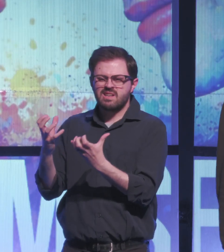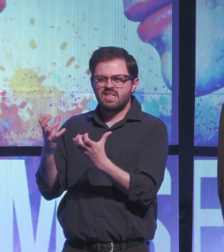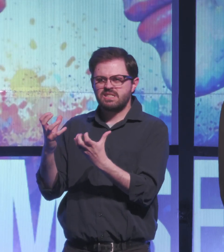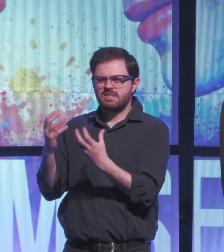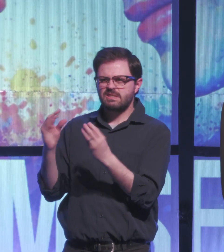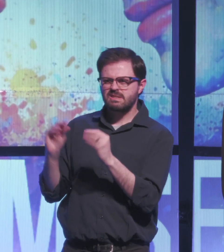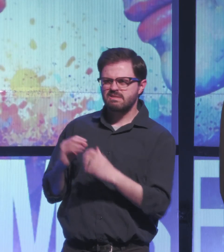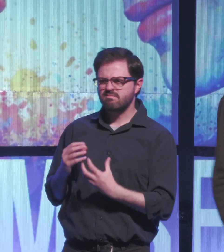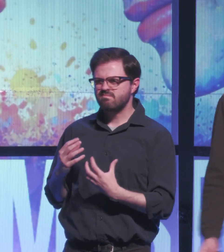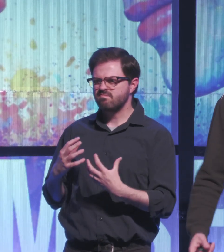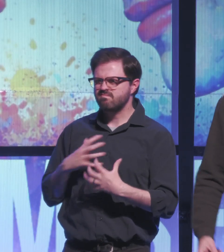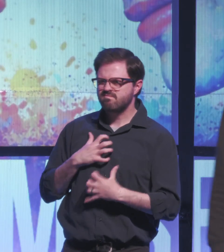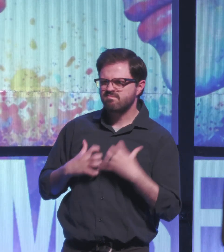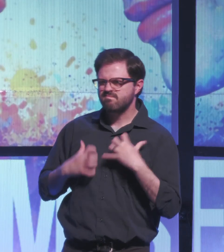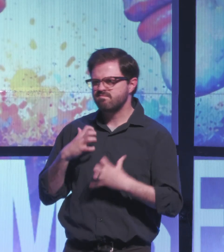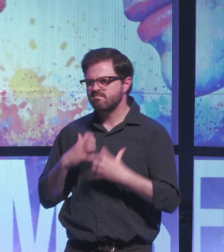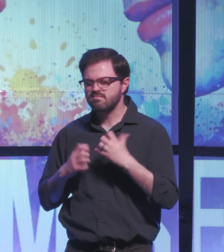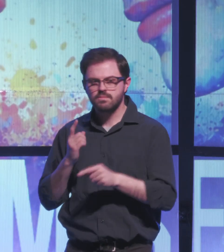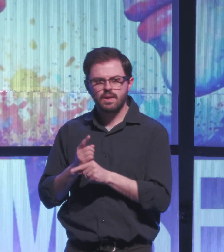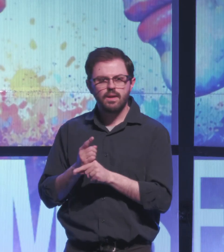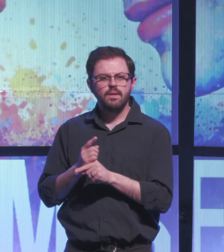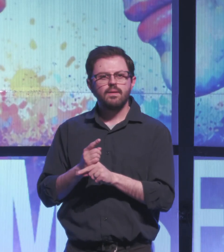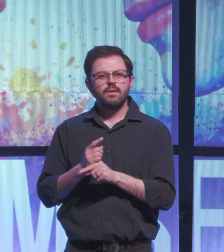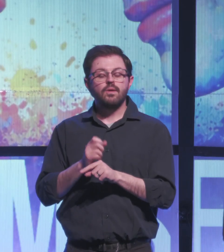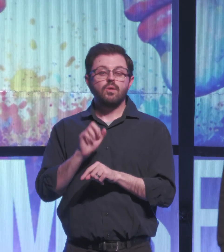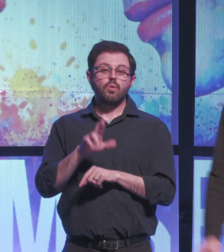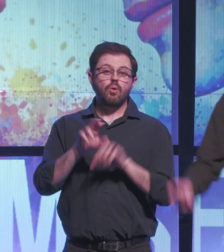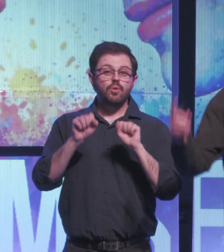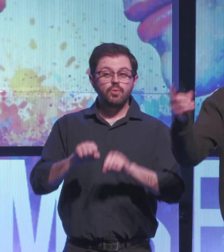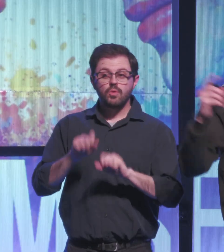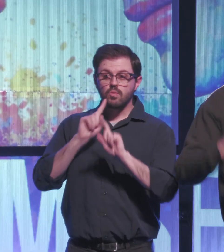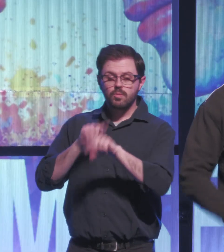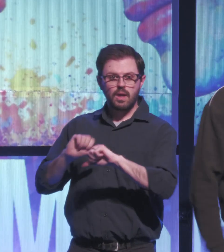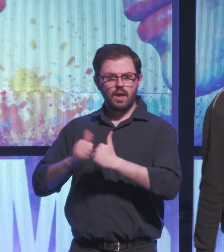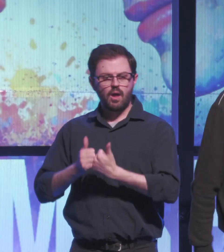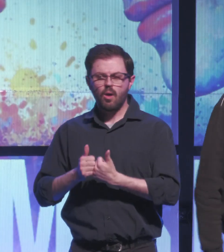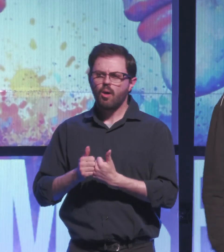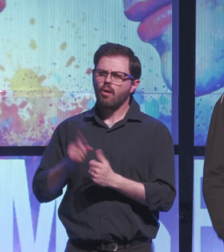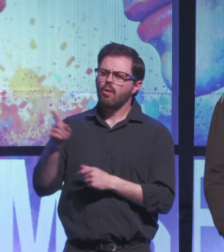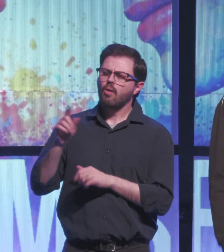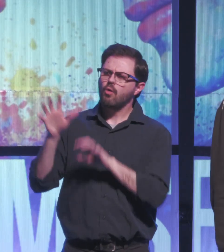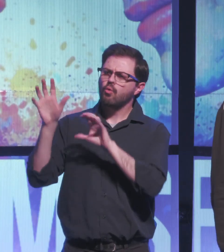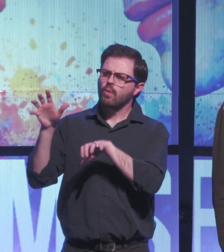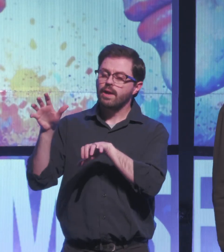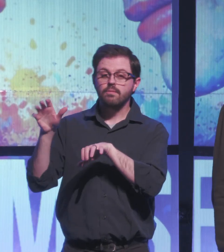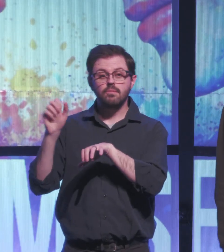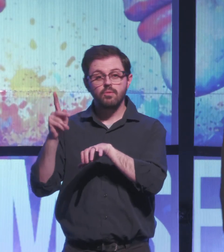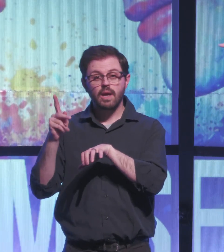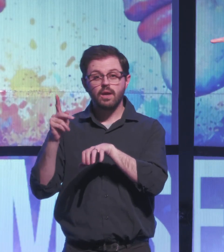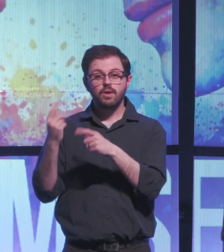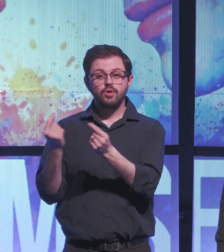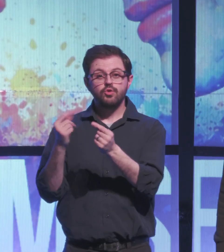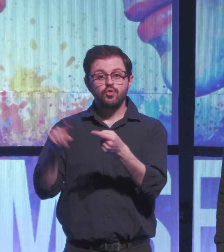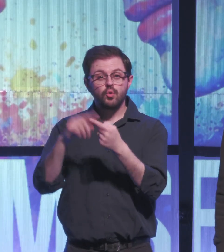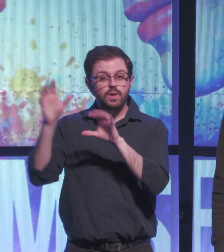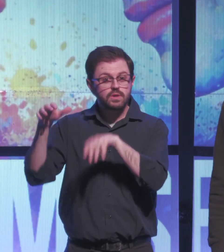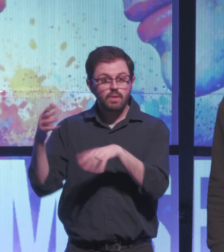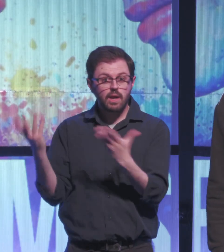Or you go, well, the day gave me some rain. What do you like to do when it's raining outside?